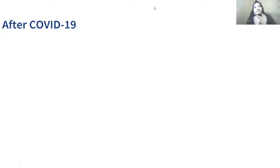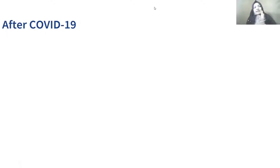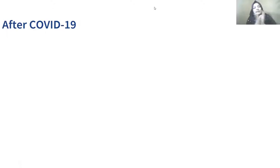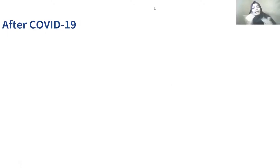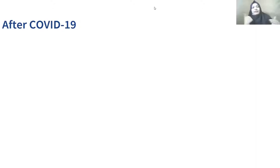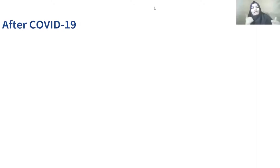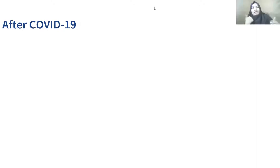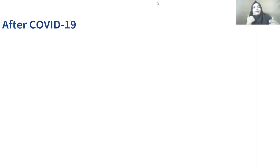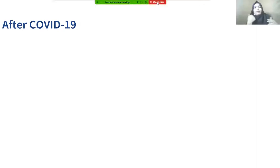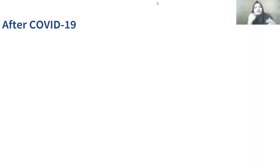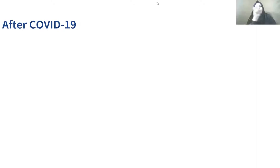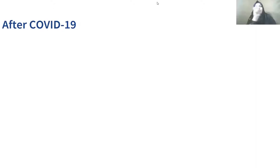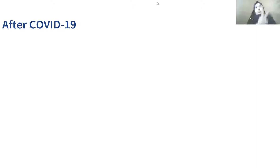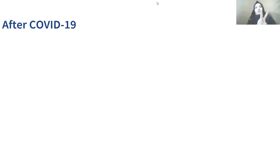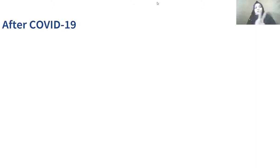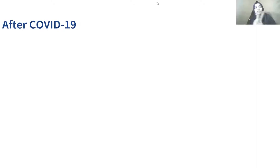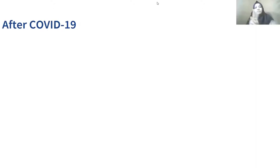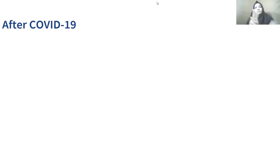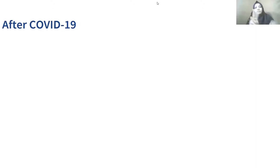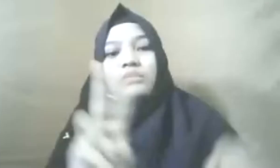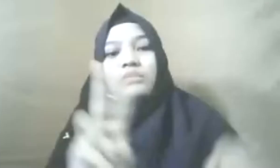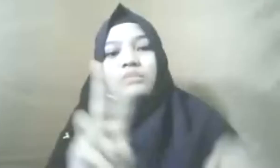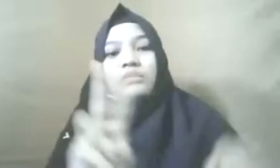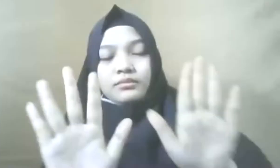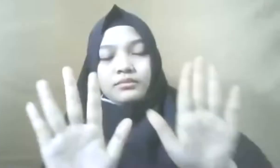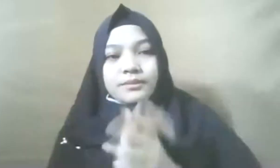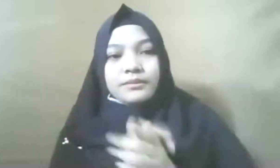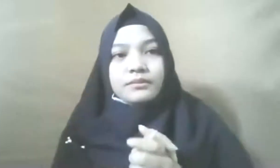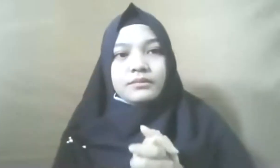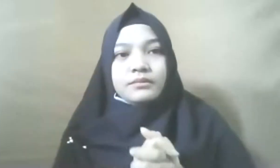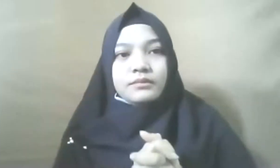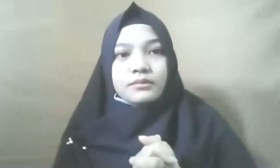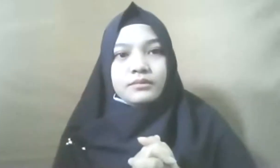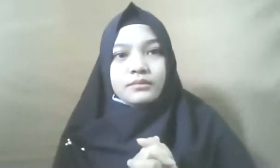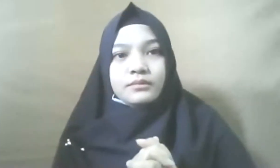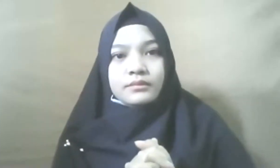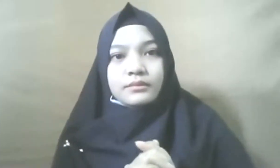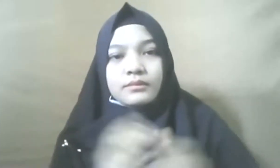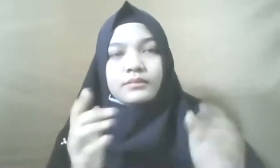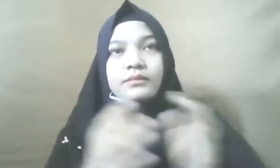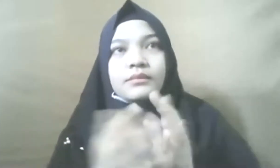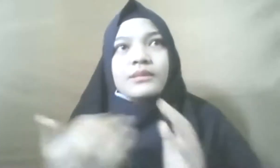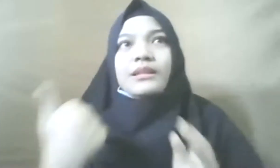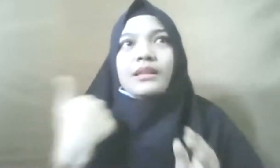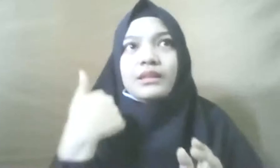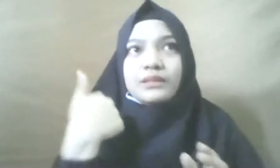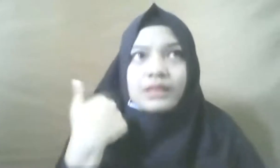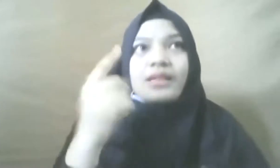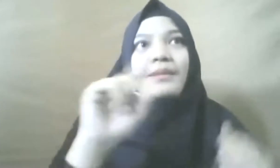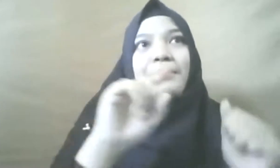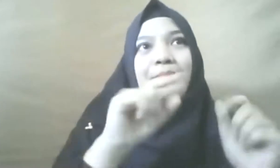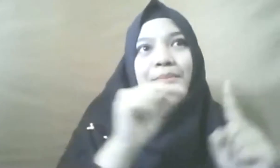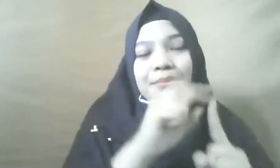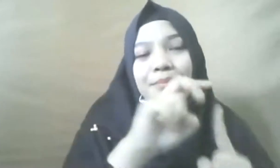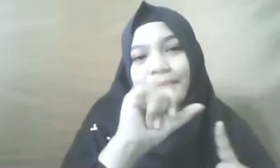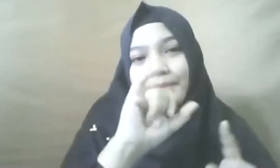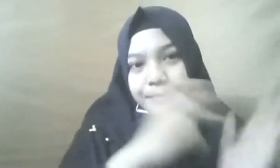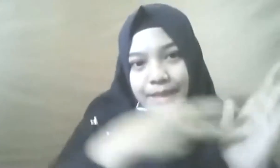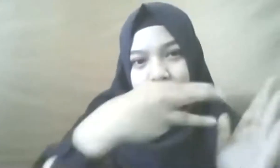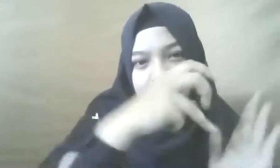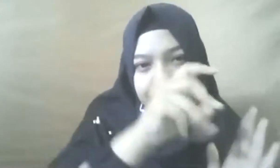look at how teachers from primary to secondary education have